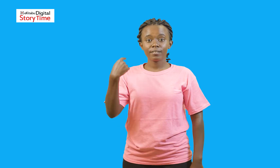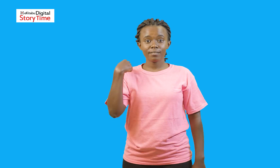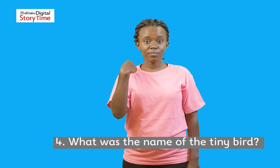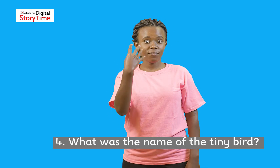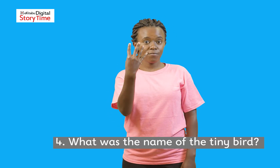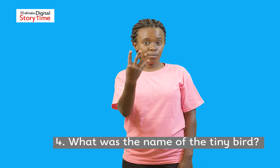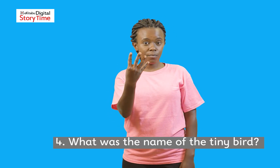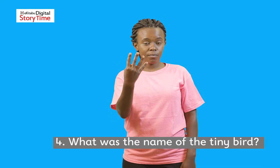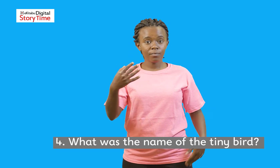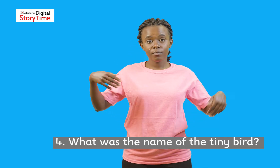Number 4.